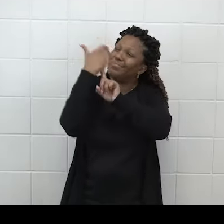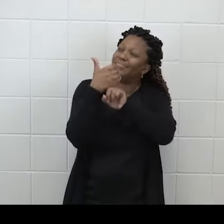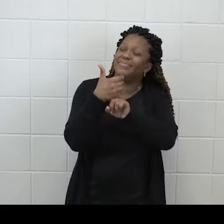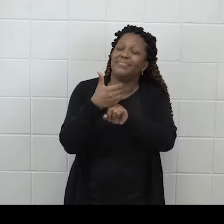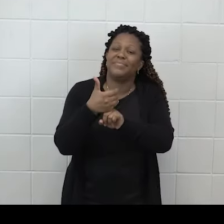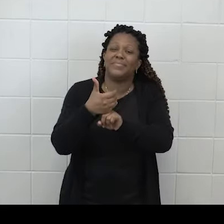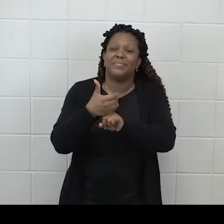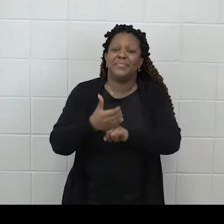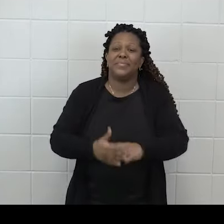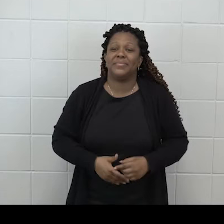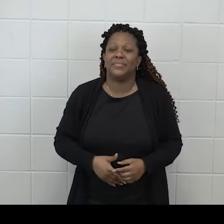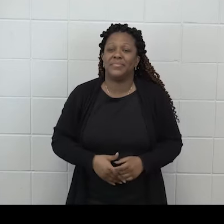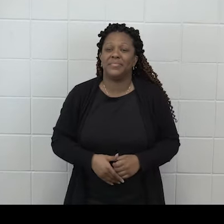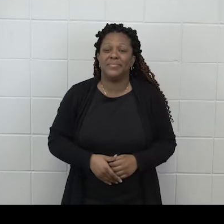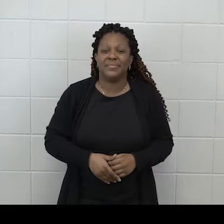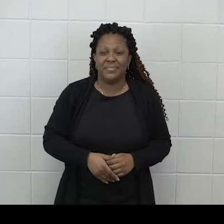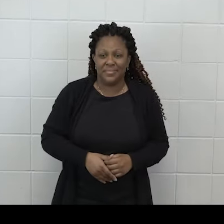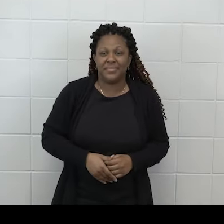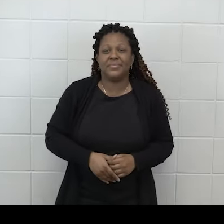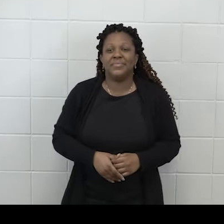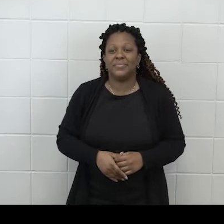give myself away.